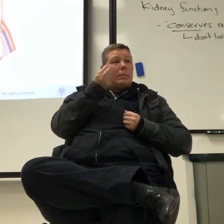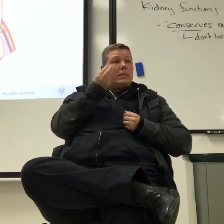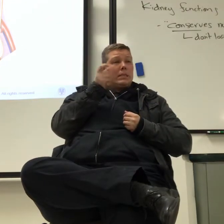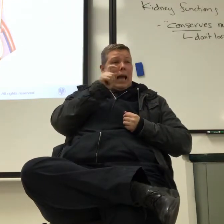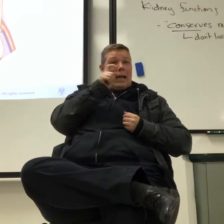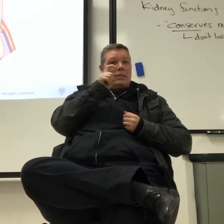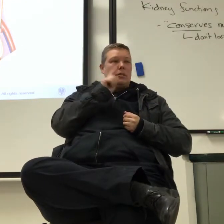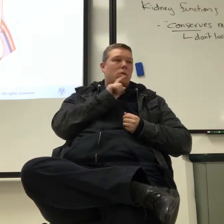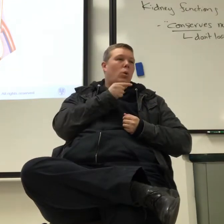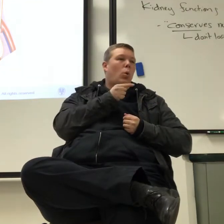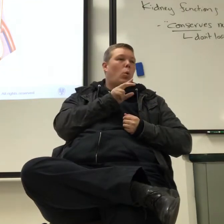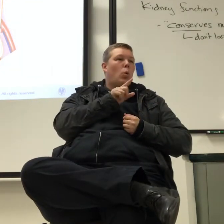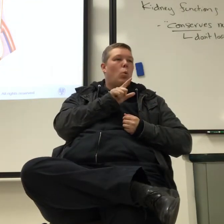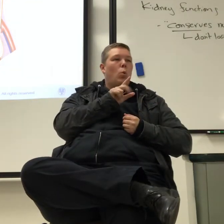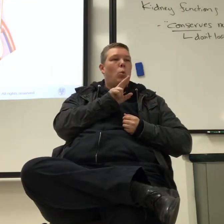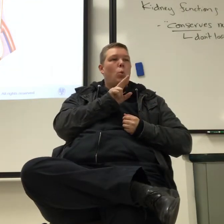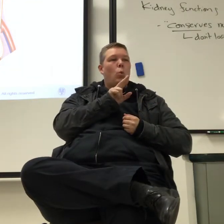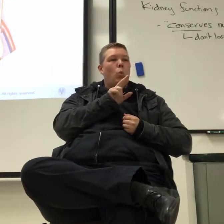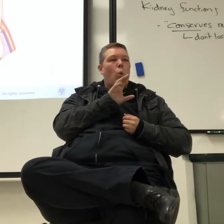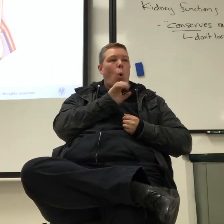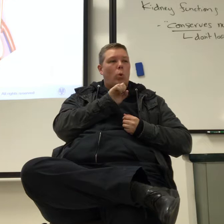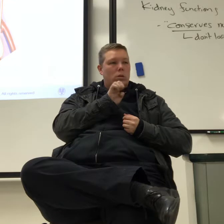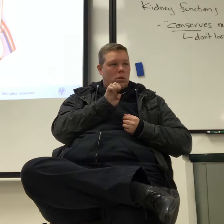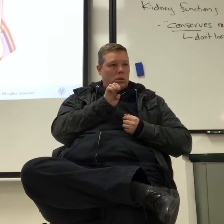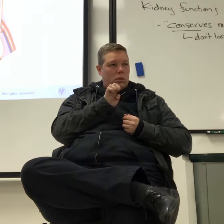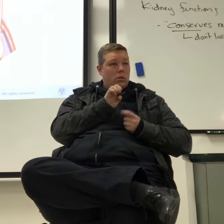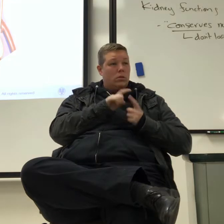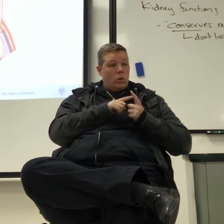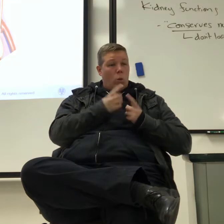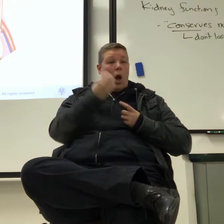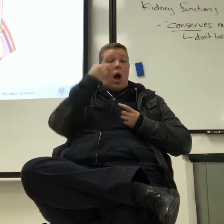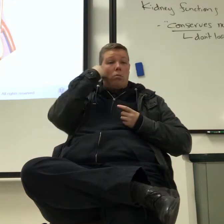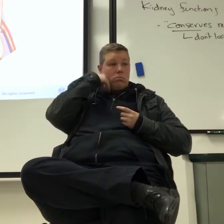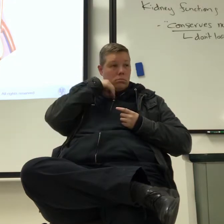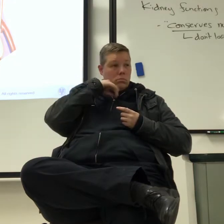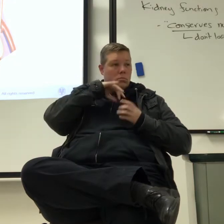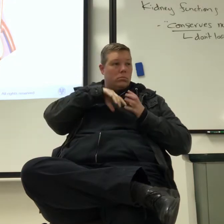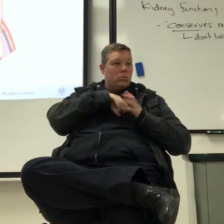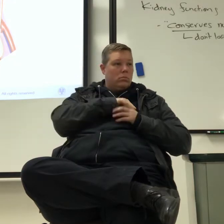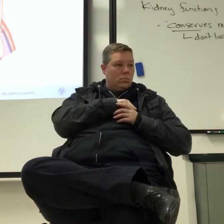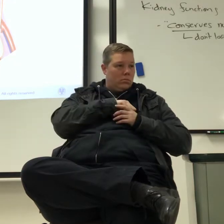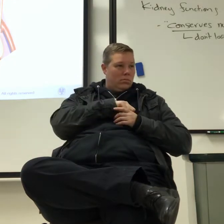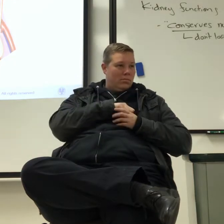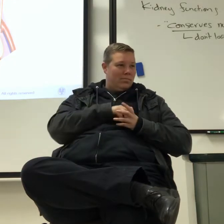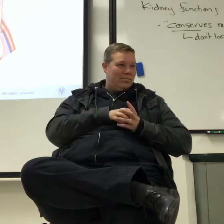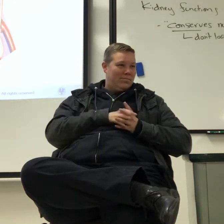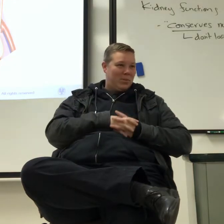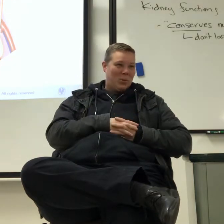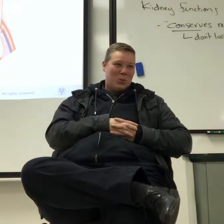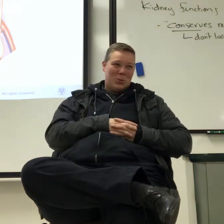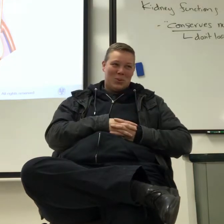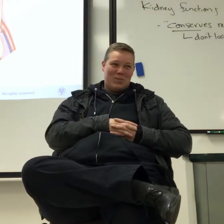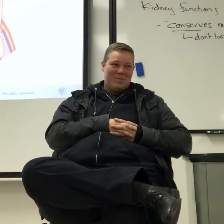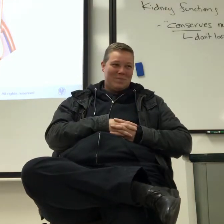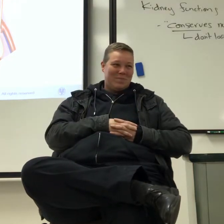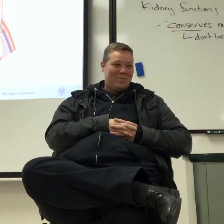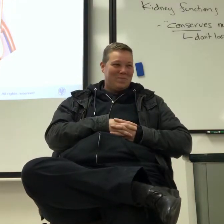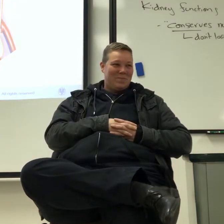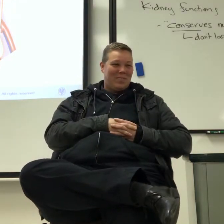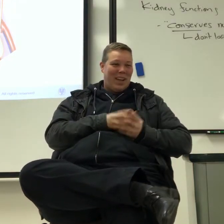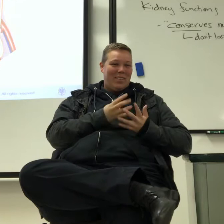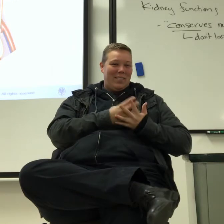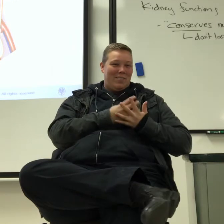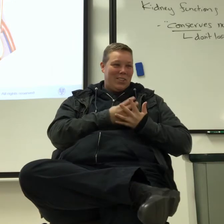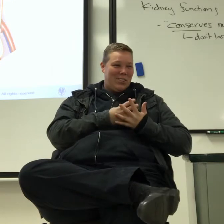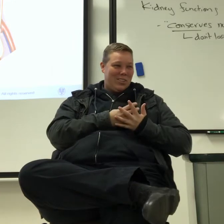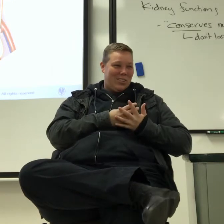from the intestinal capillaries from your diet. Then it's filtered by the kidney. Then you reabsorb it from the kidney so you don't lose it to